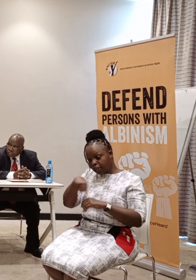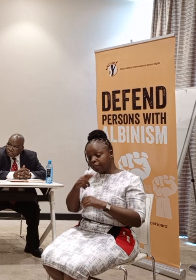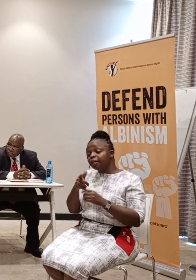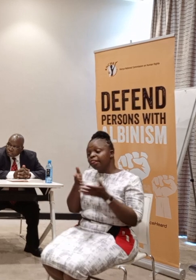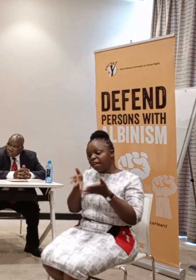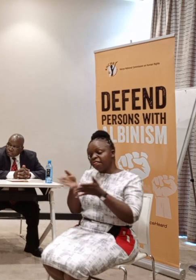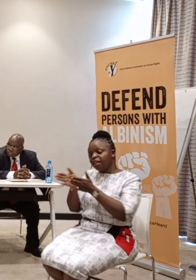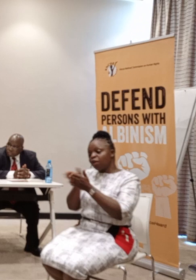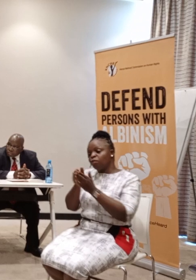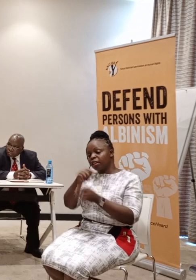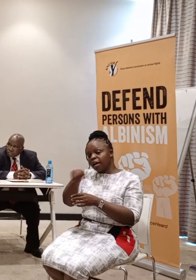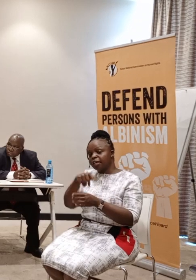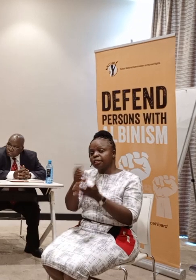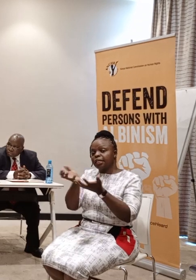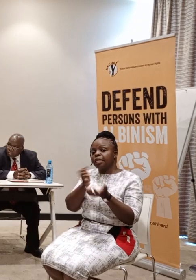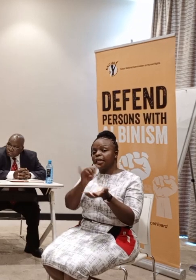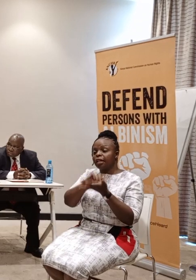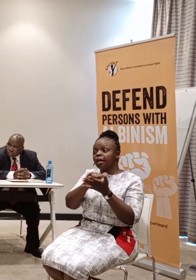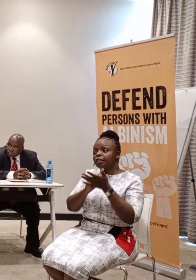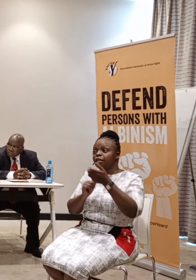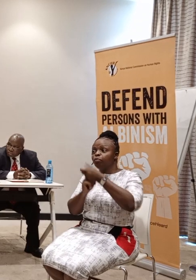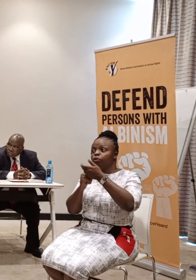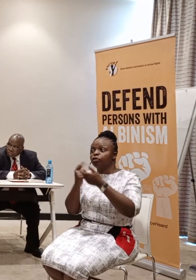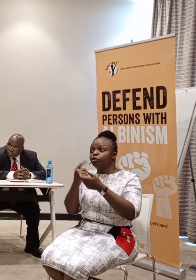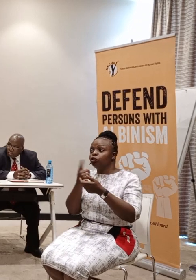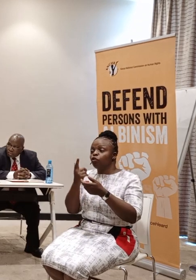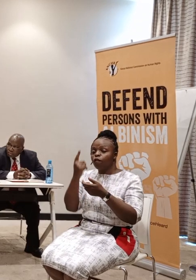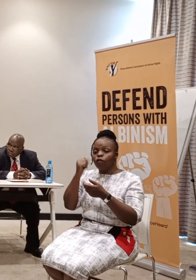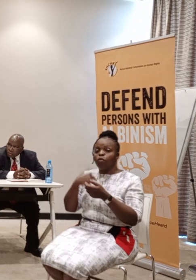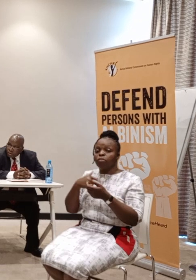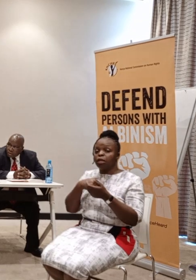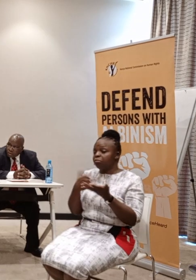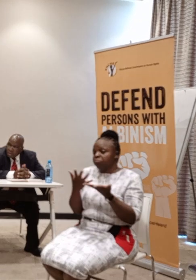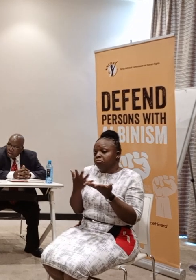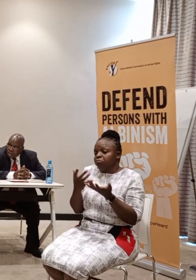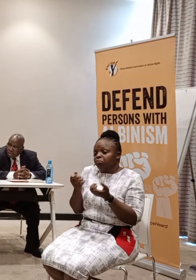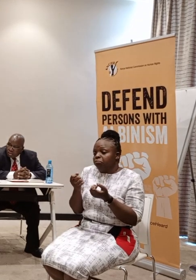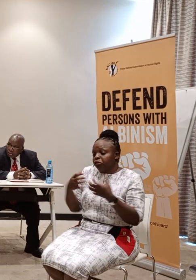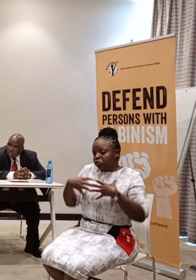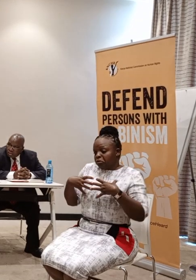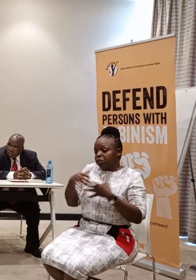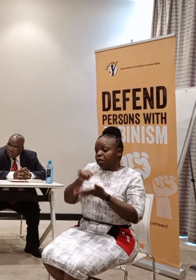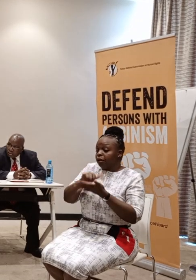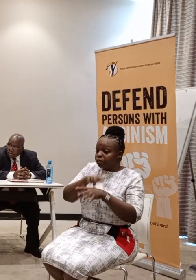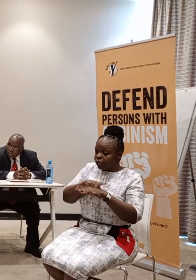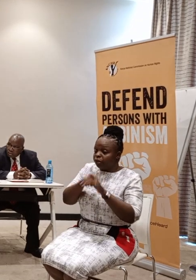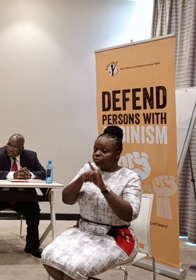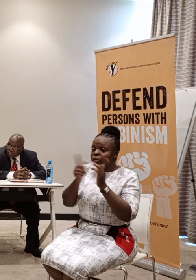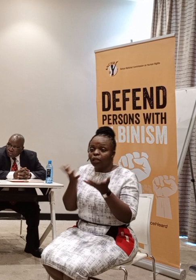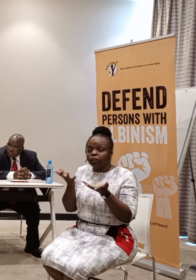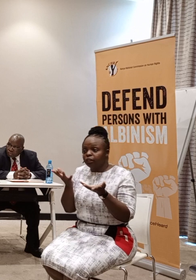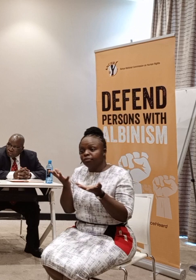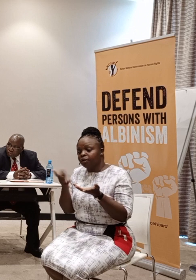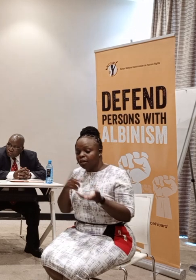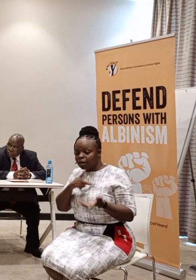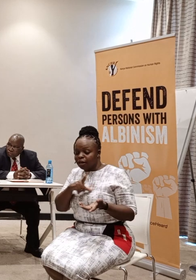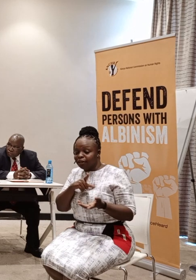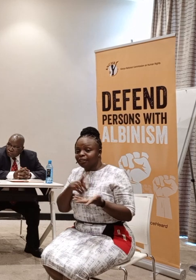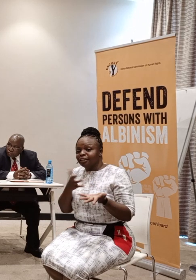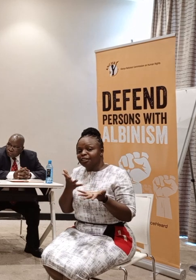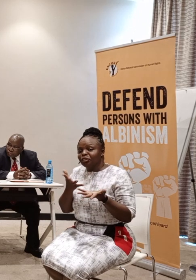so they need that support. So for me, that struck me at that time. But luckily we've not met with those